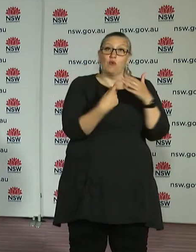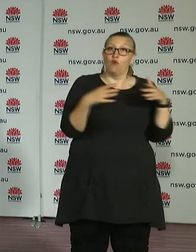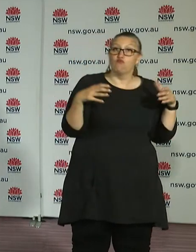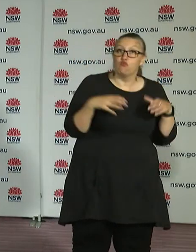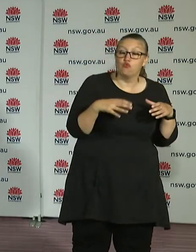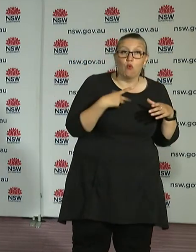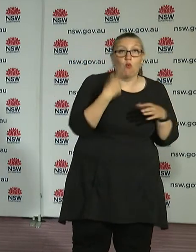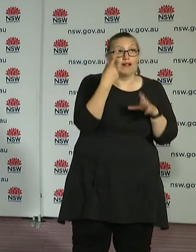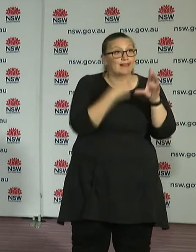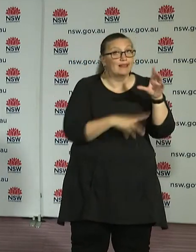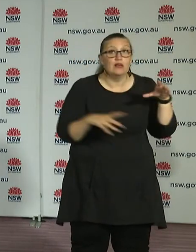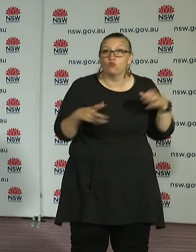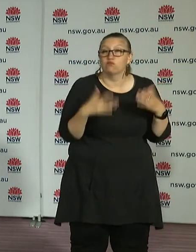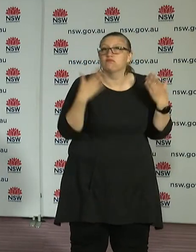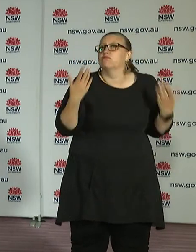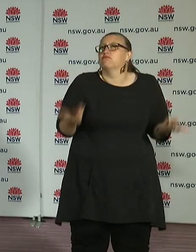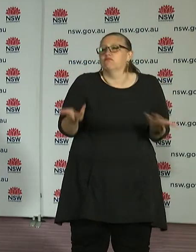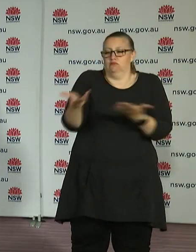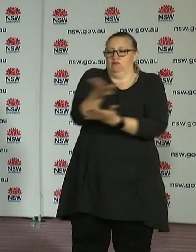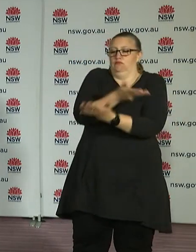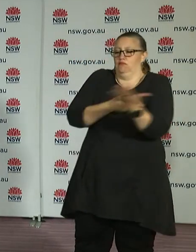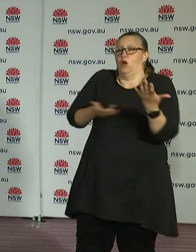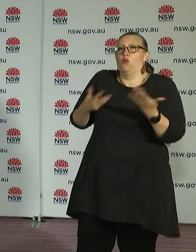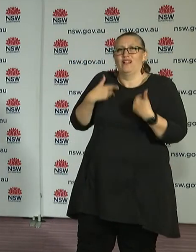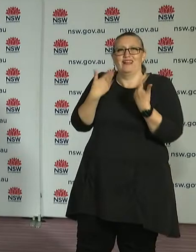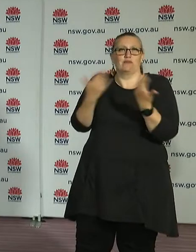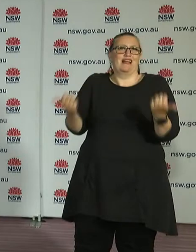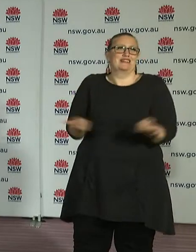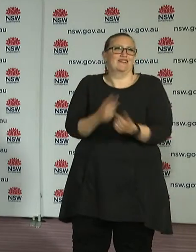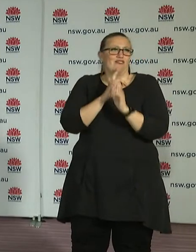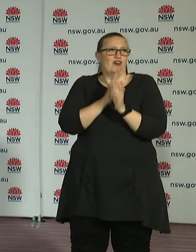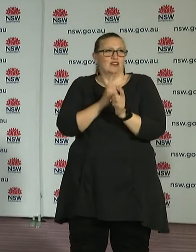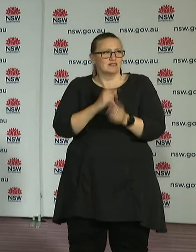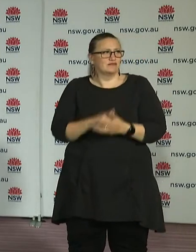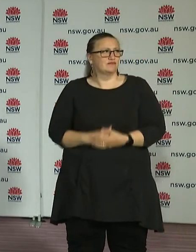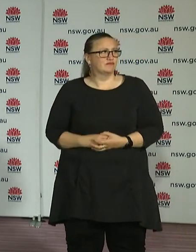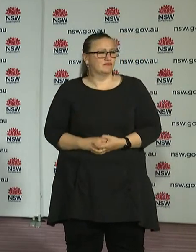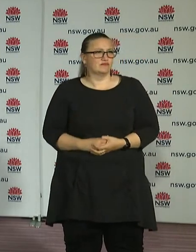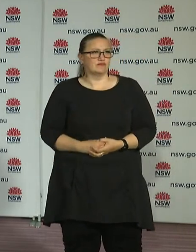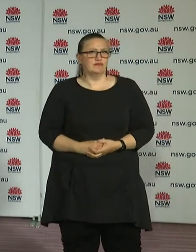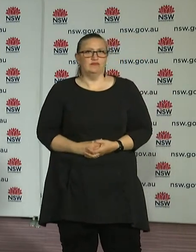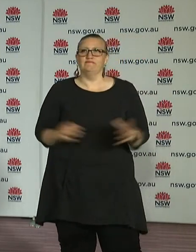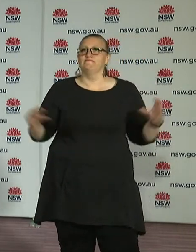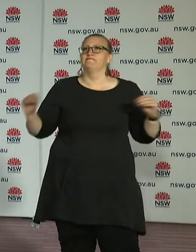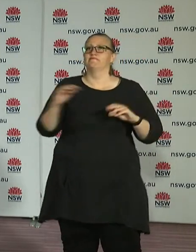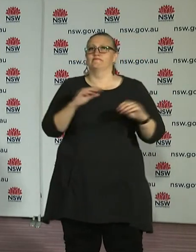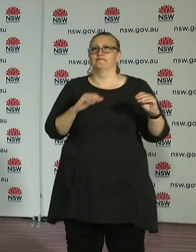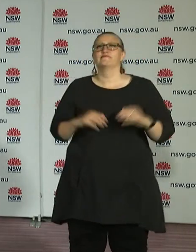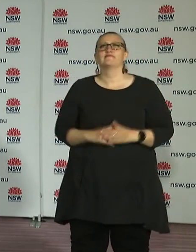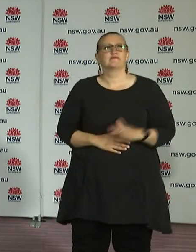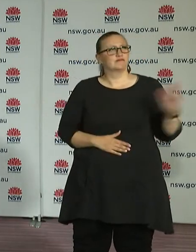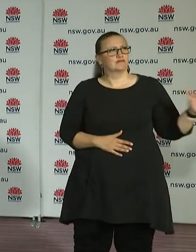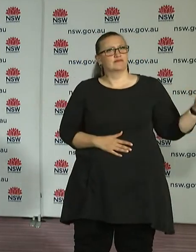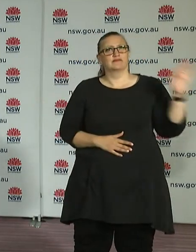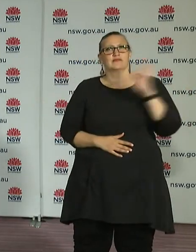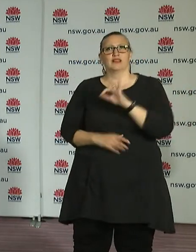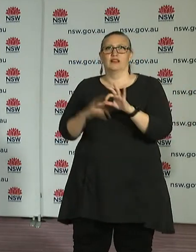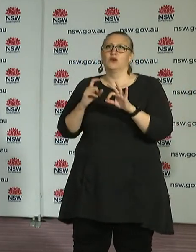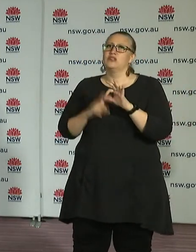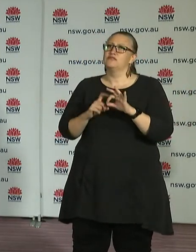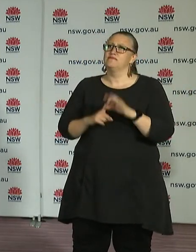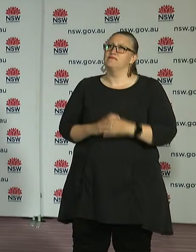now, and we'll give the community good advice ahead of that. You just said that people who are at the venue at the same care visits, the announcement